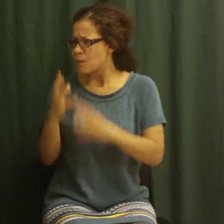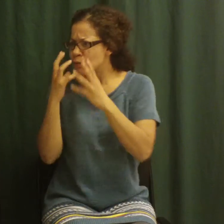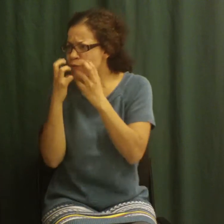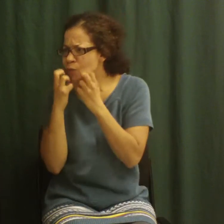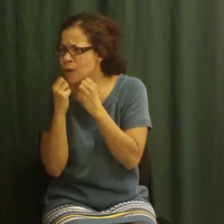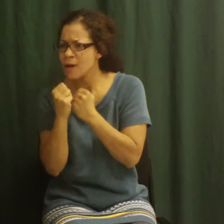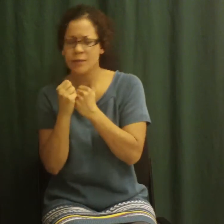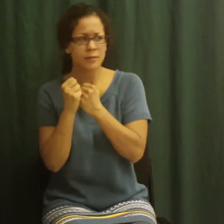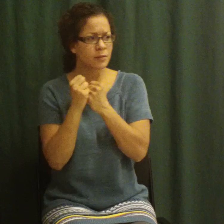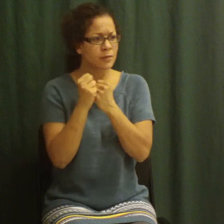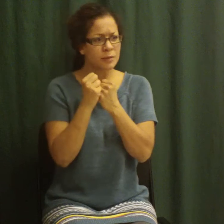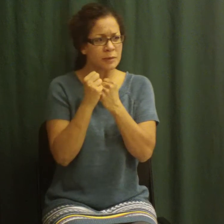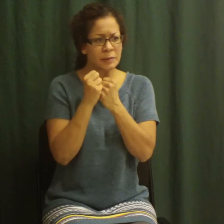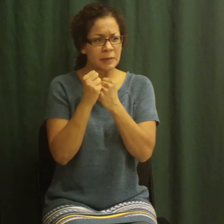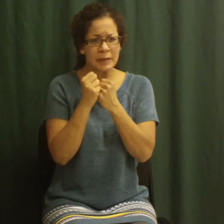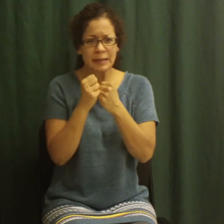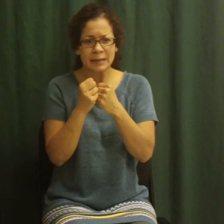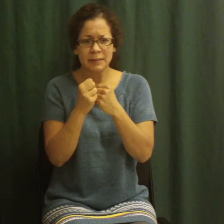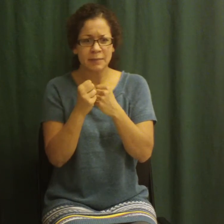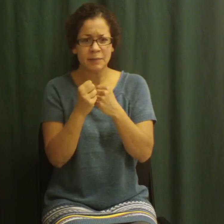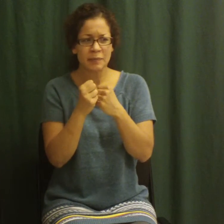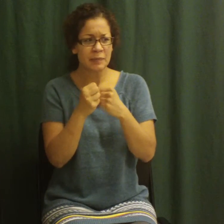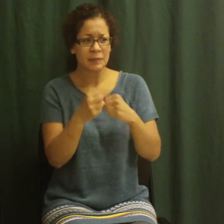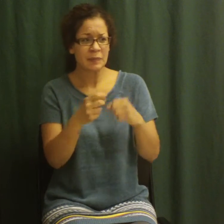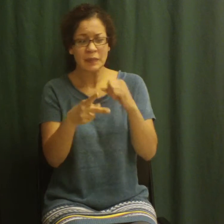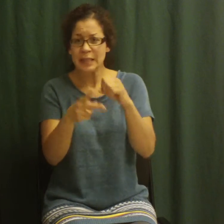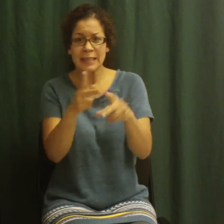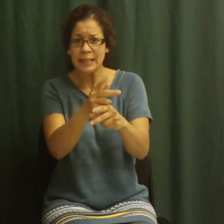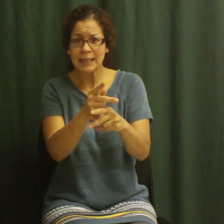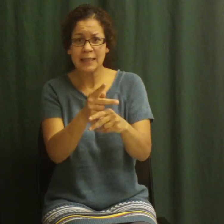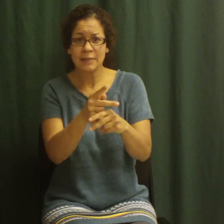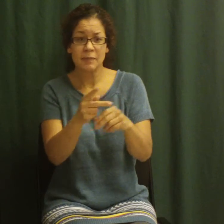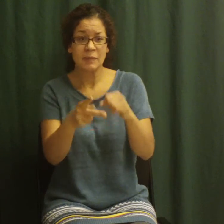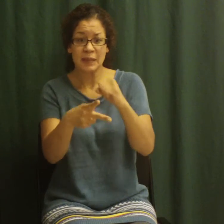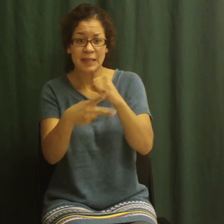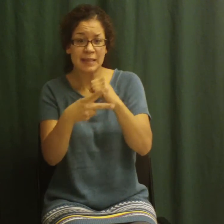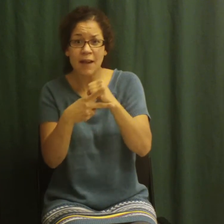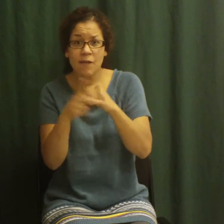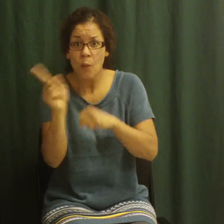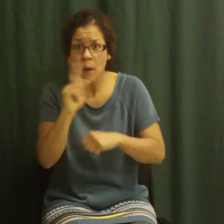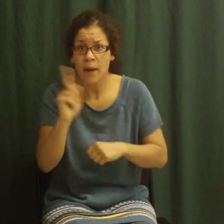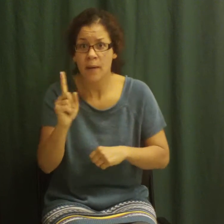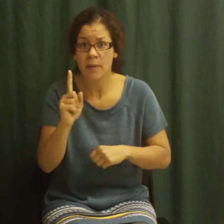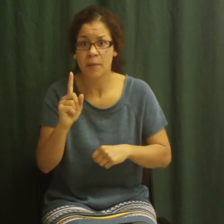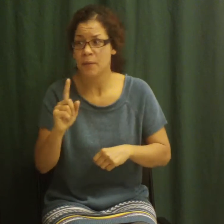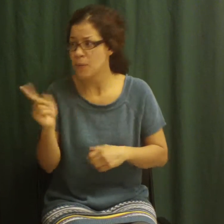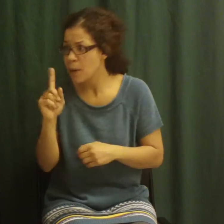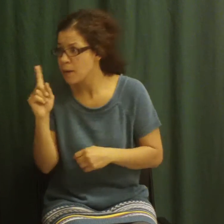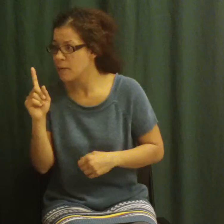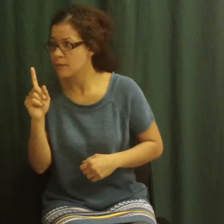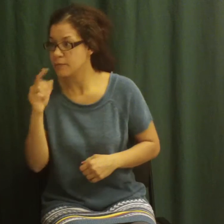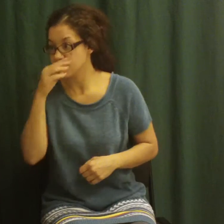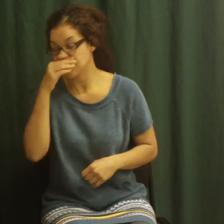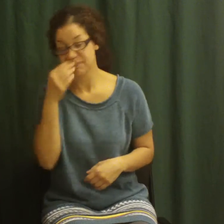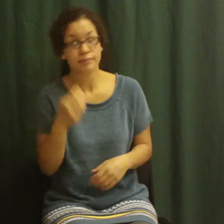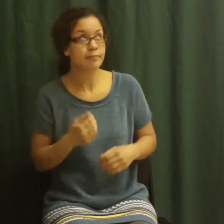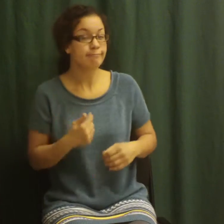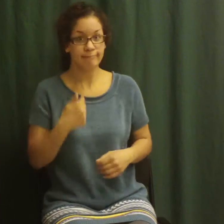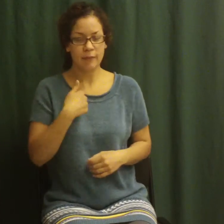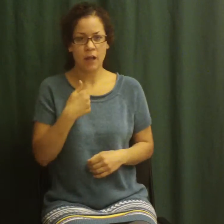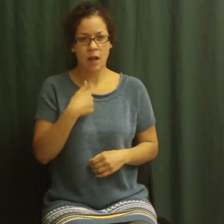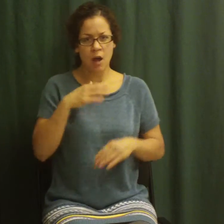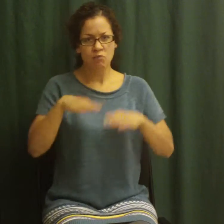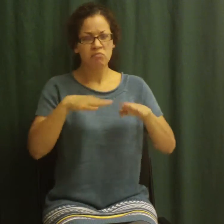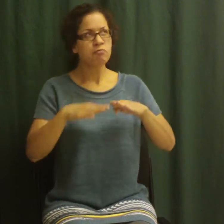"Where will we bury the treasure?" I stepped forward. "Maybe I can help," I shouted over the wind.